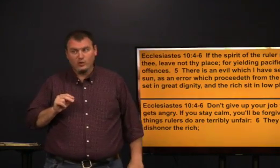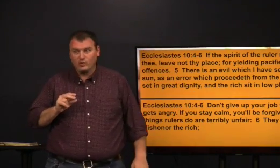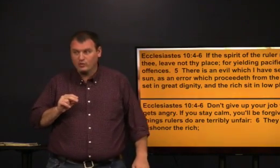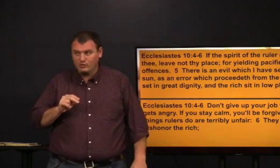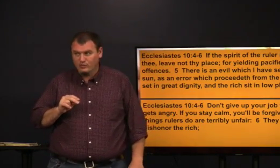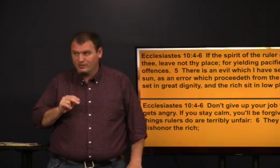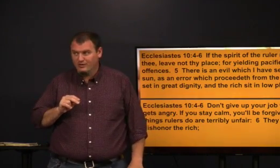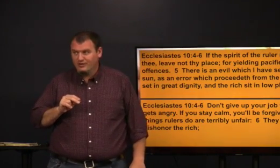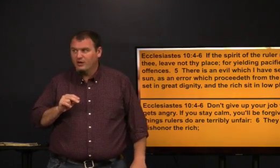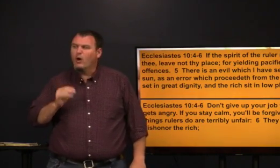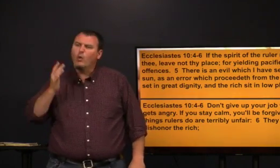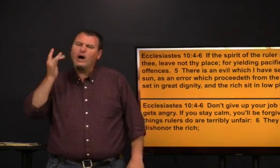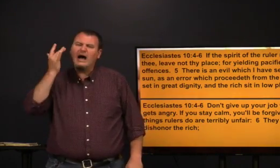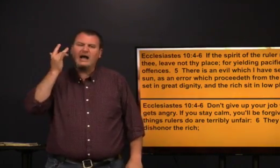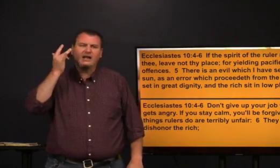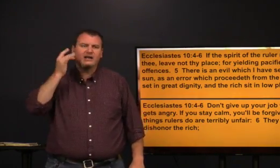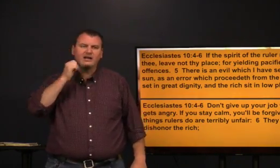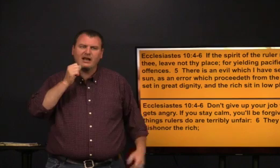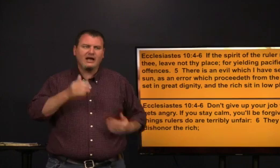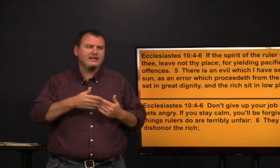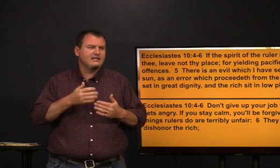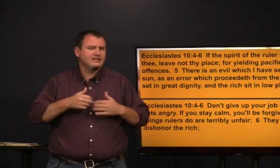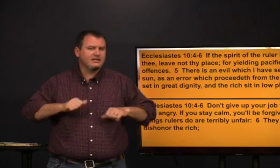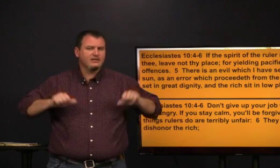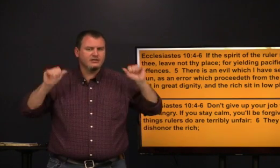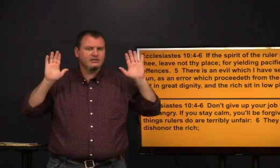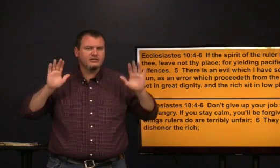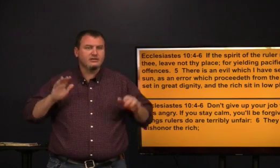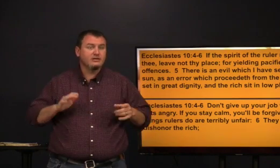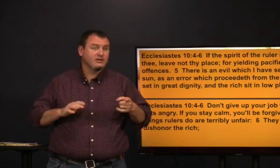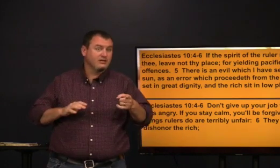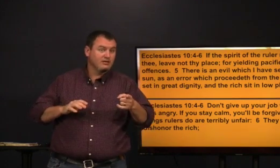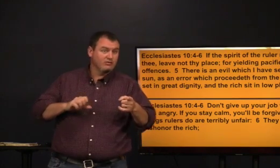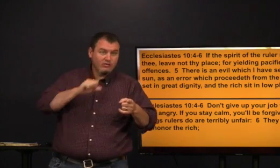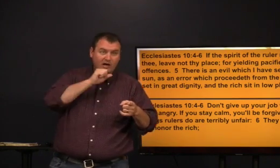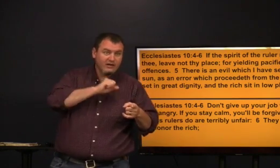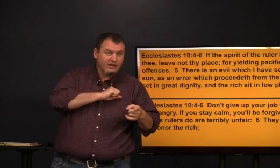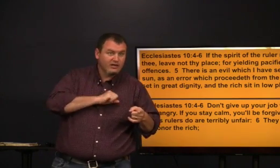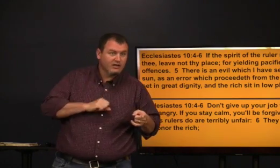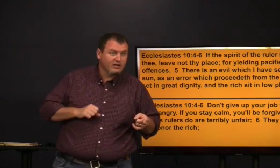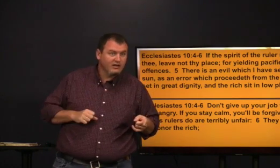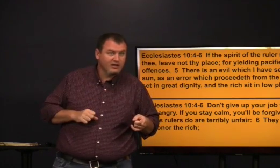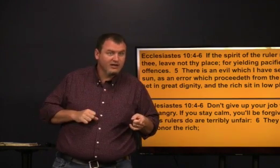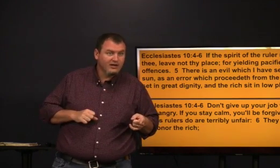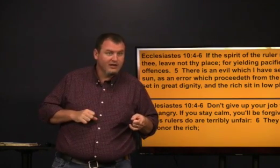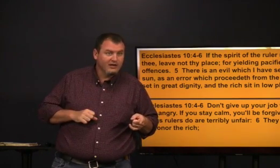No. Why not easy yield? Rodney?